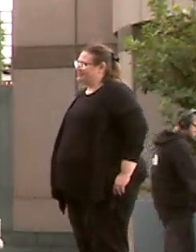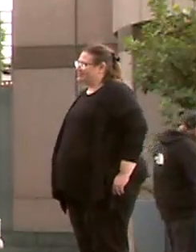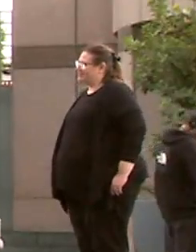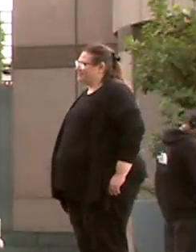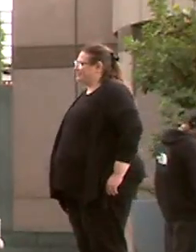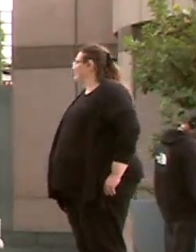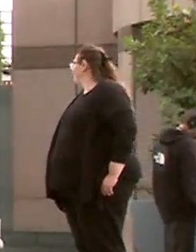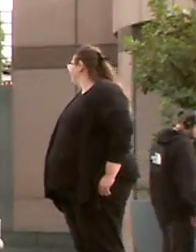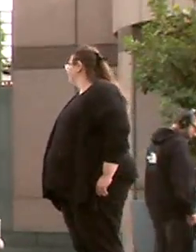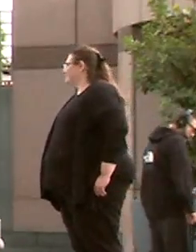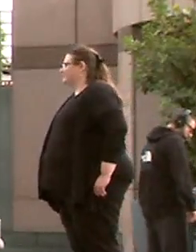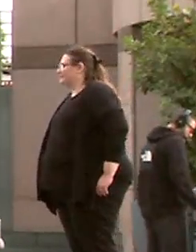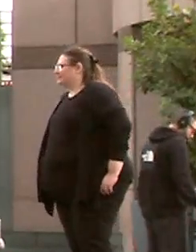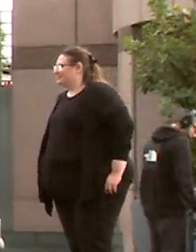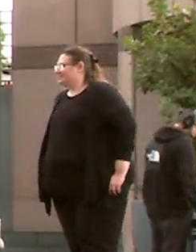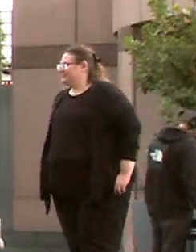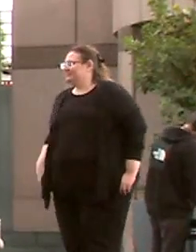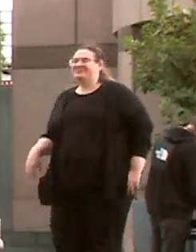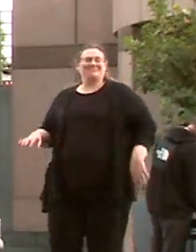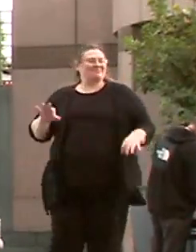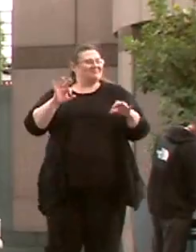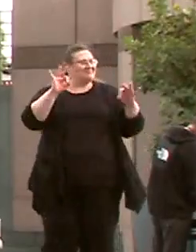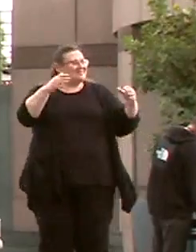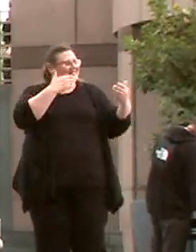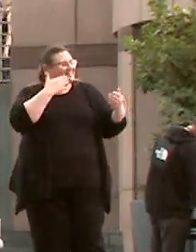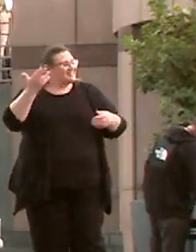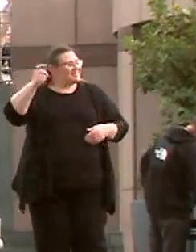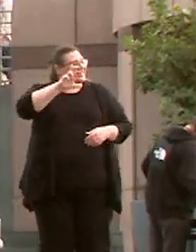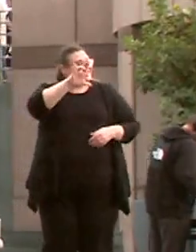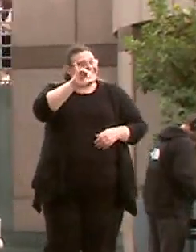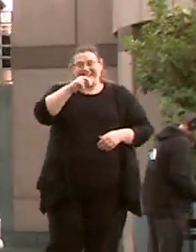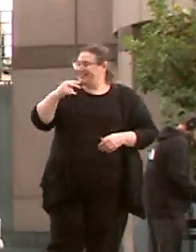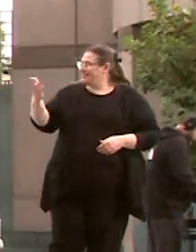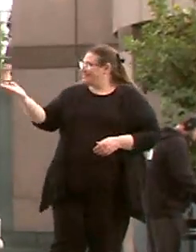you. Thank you so much, Ryan.